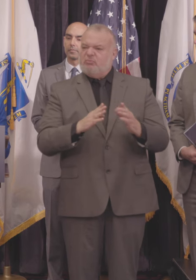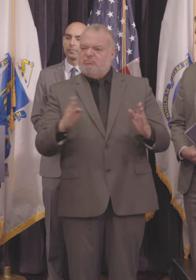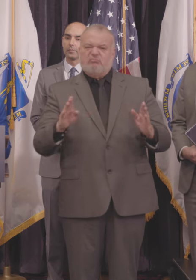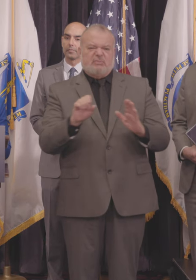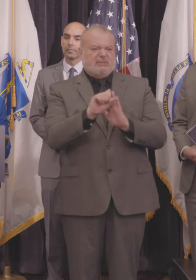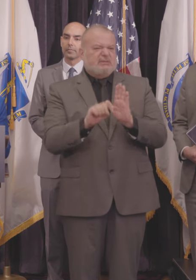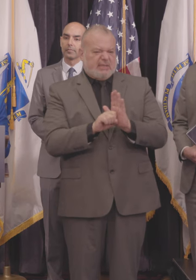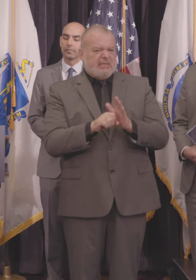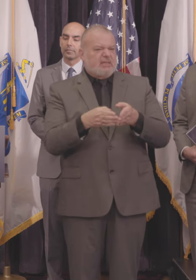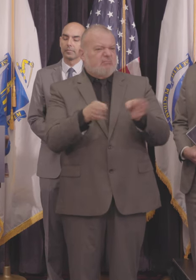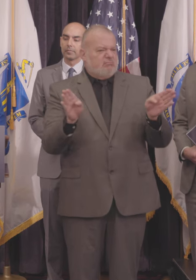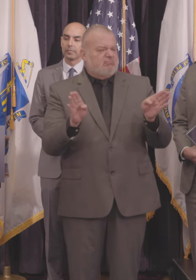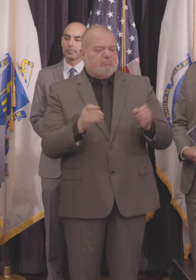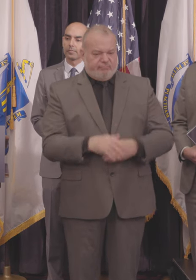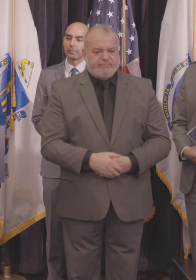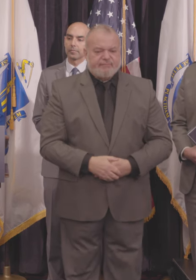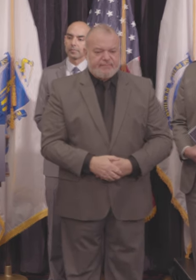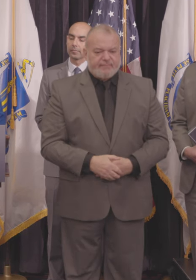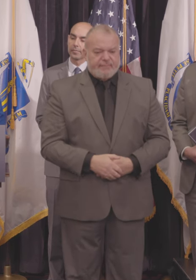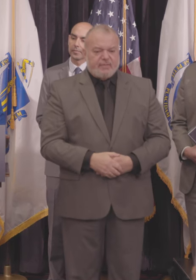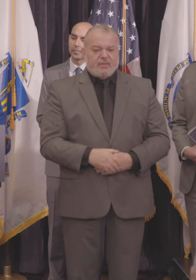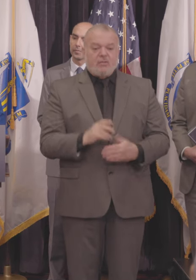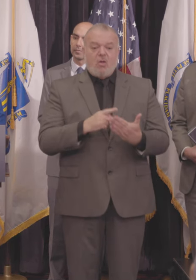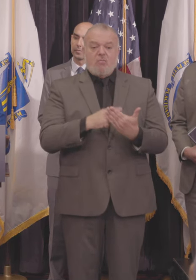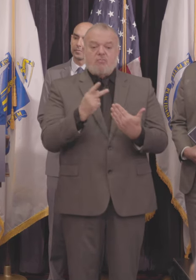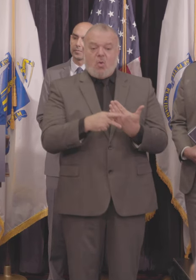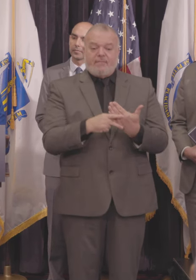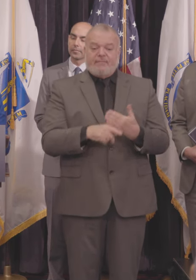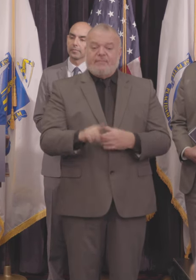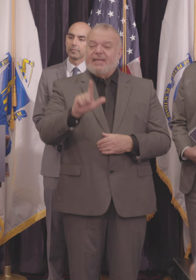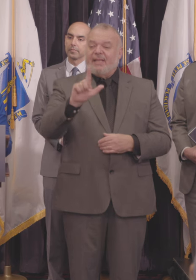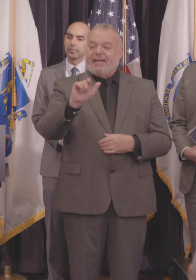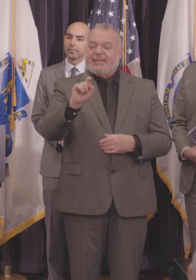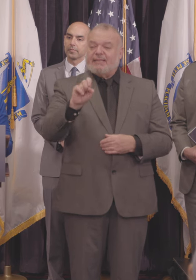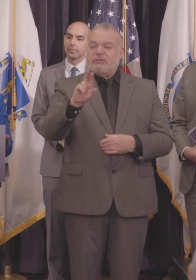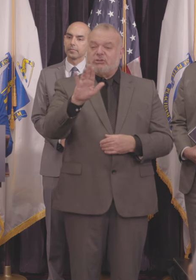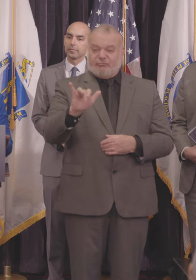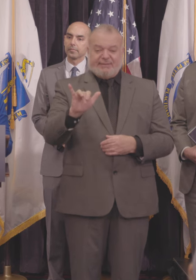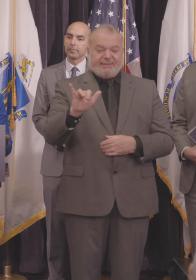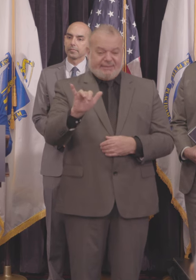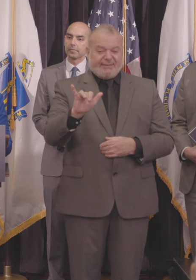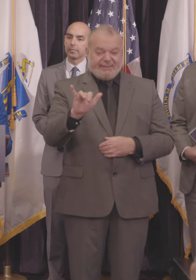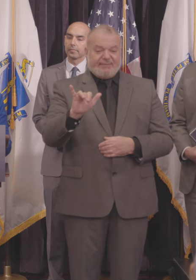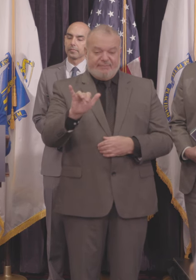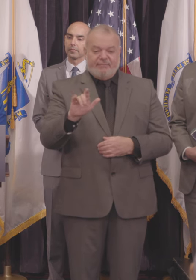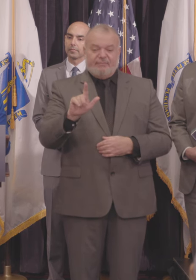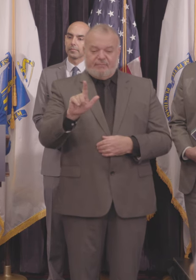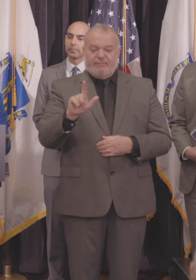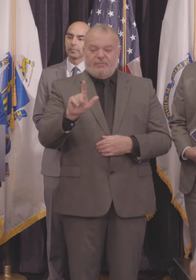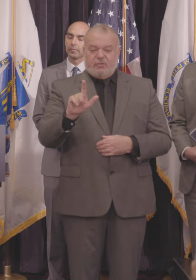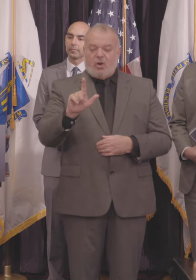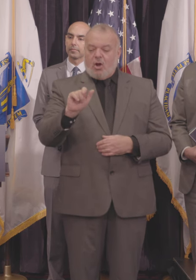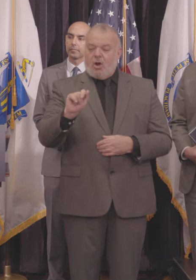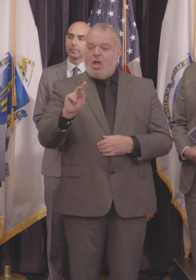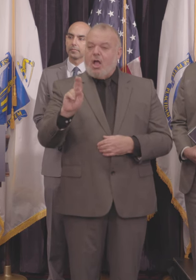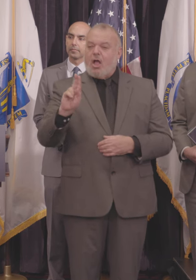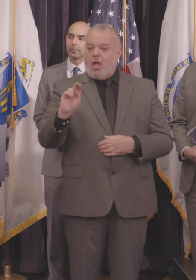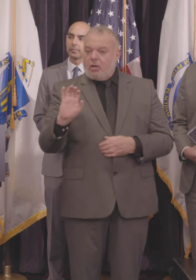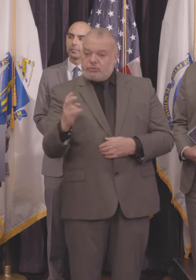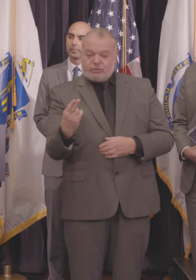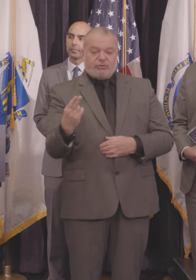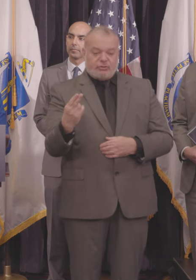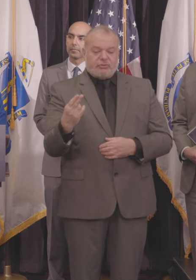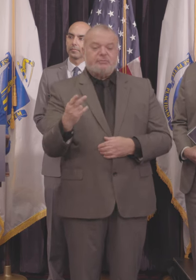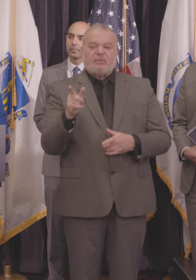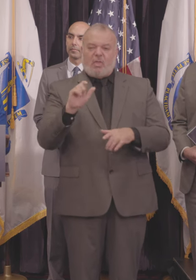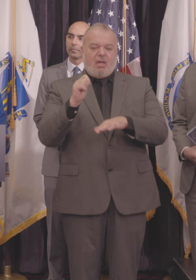make sure that our youngest students are all getting the quality reading instruction that they deserve and need. It will expand